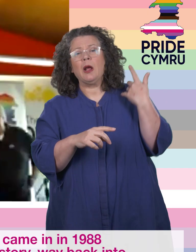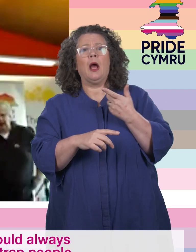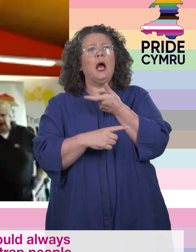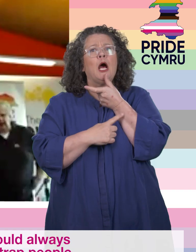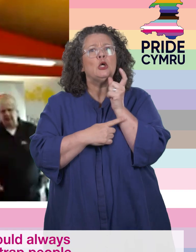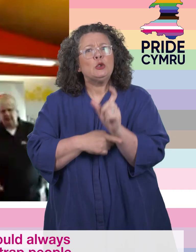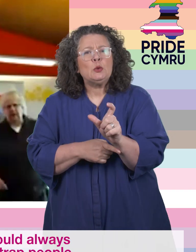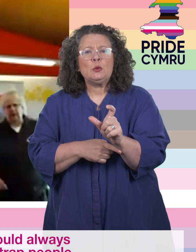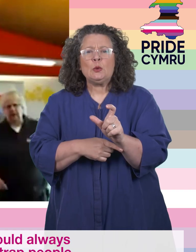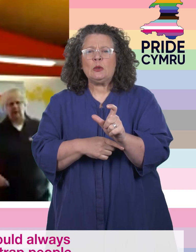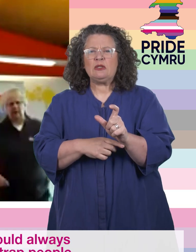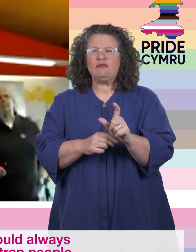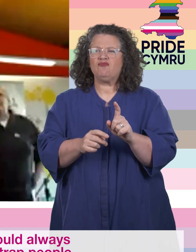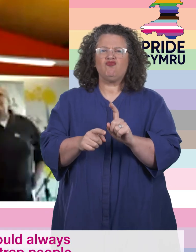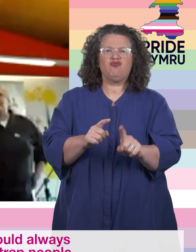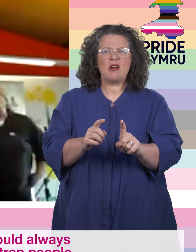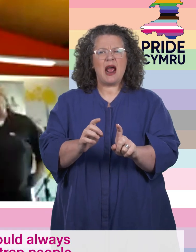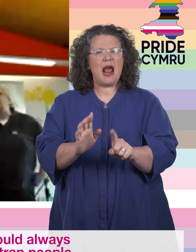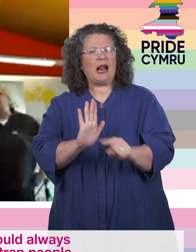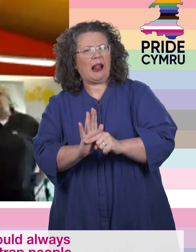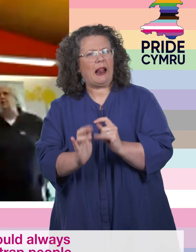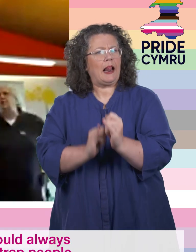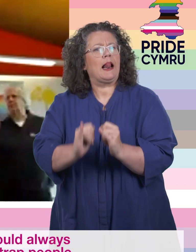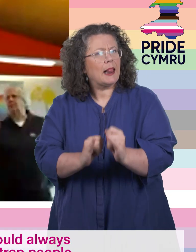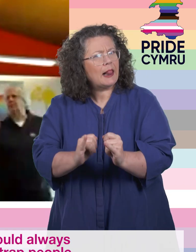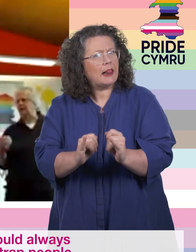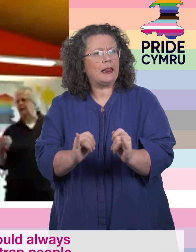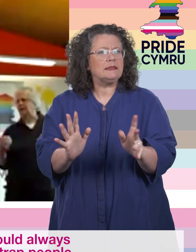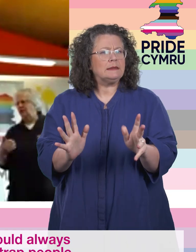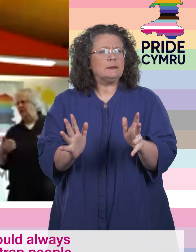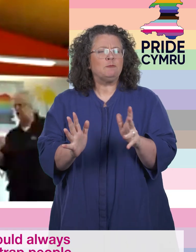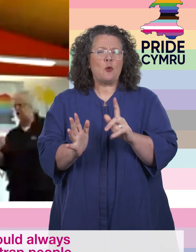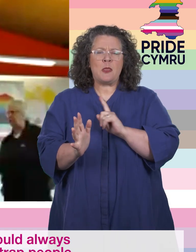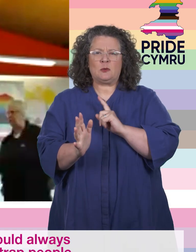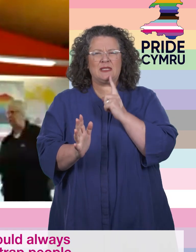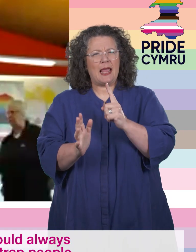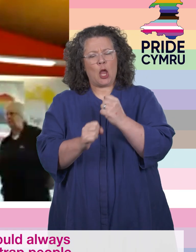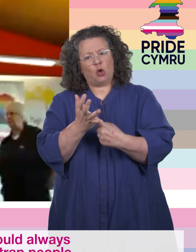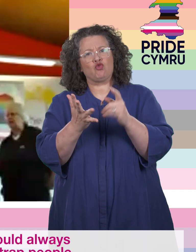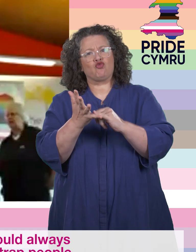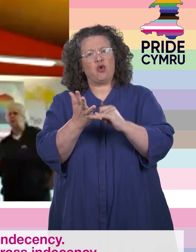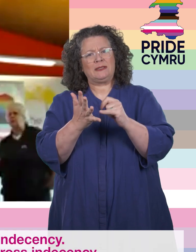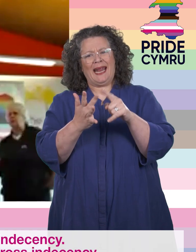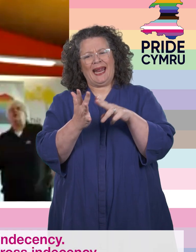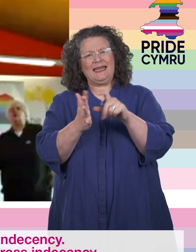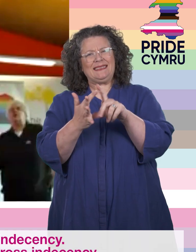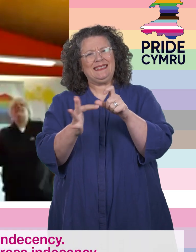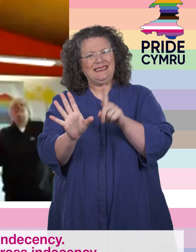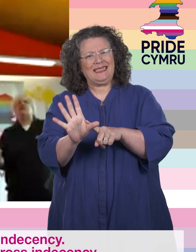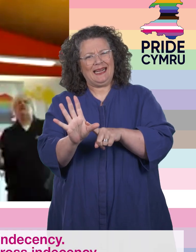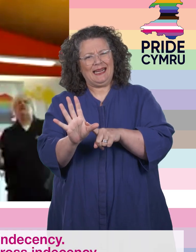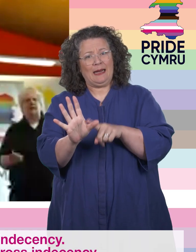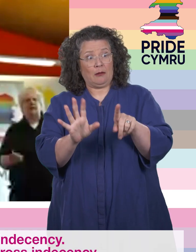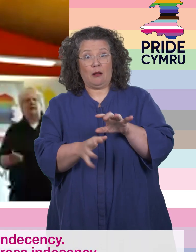into the far reaches of time, would always use terminology to try and trap people. So they would say